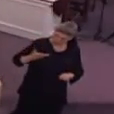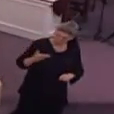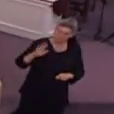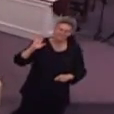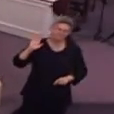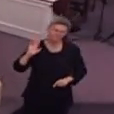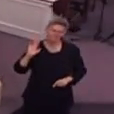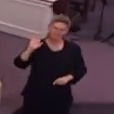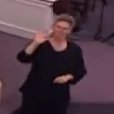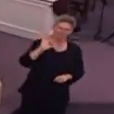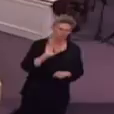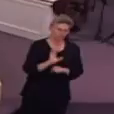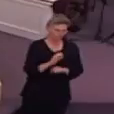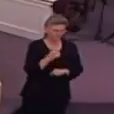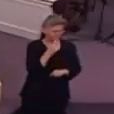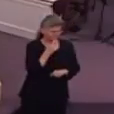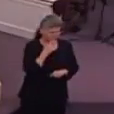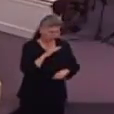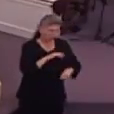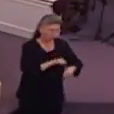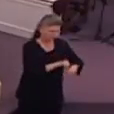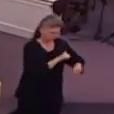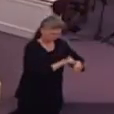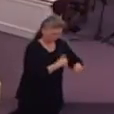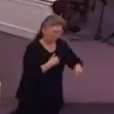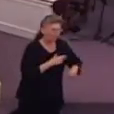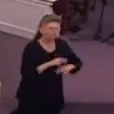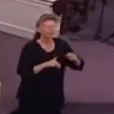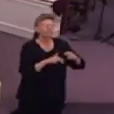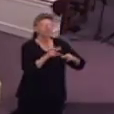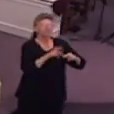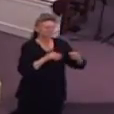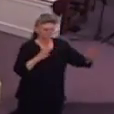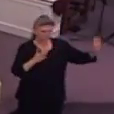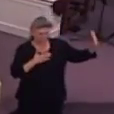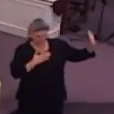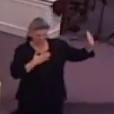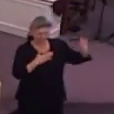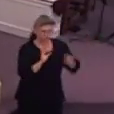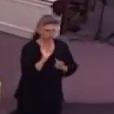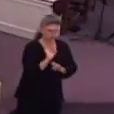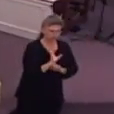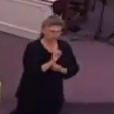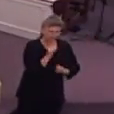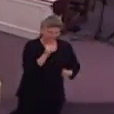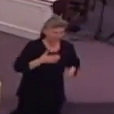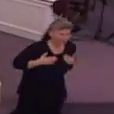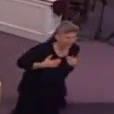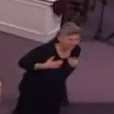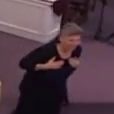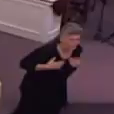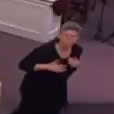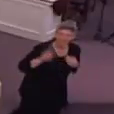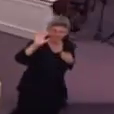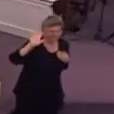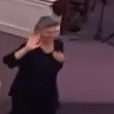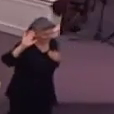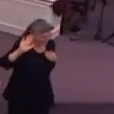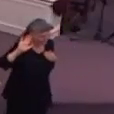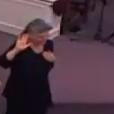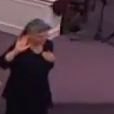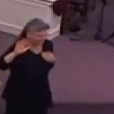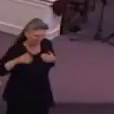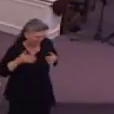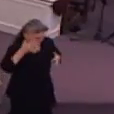his church. He said, up on this rock, I'll build my church. It's not mine, it's his church. I can't decide